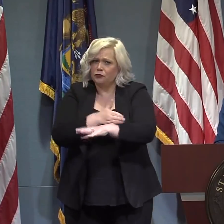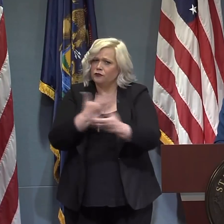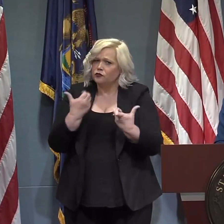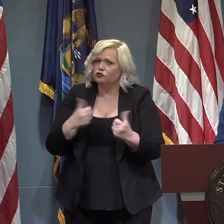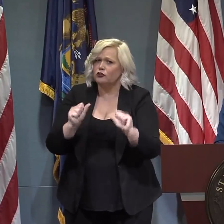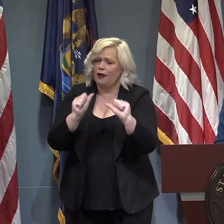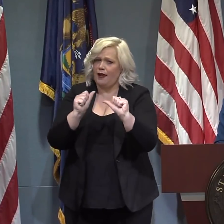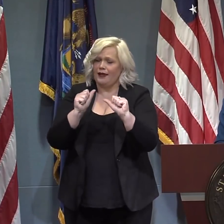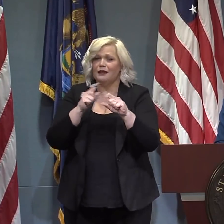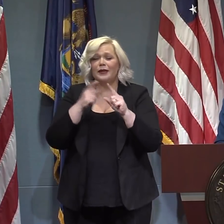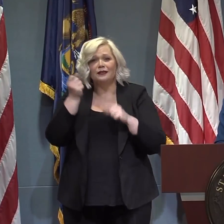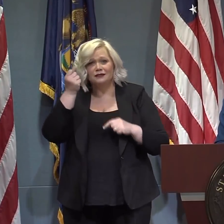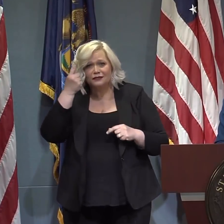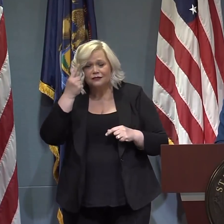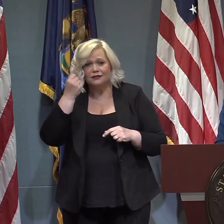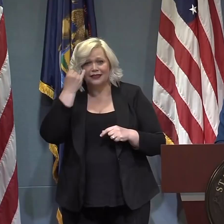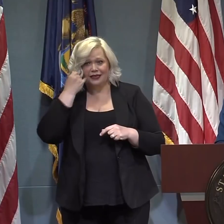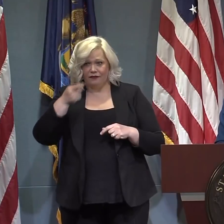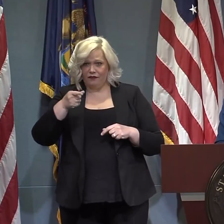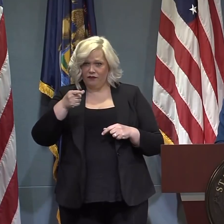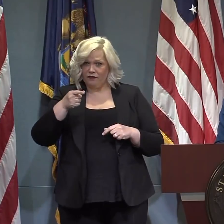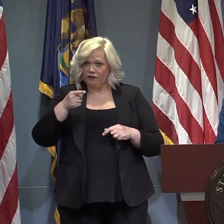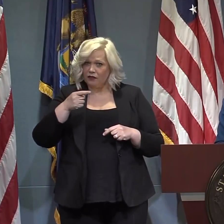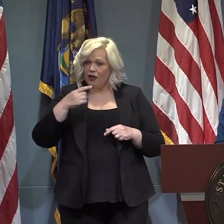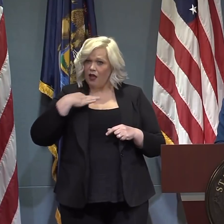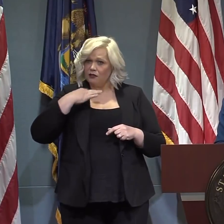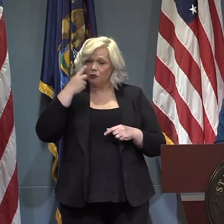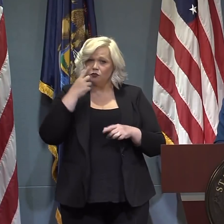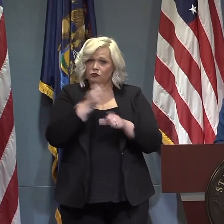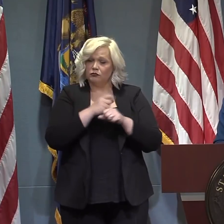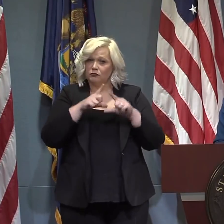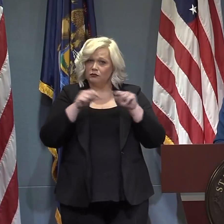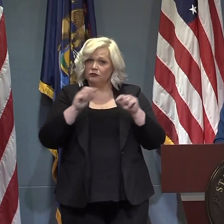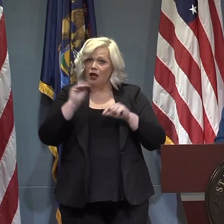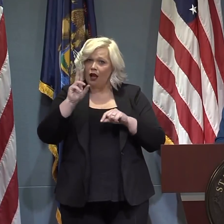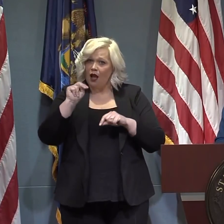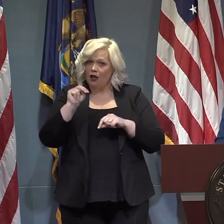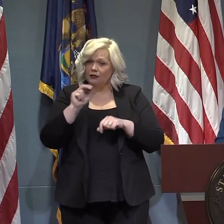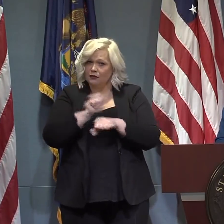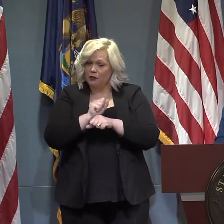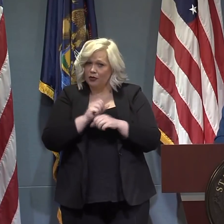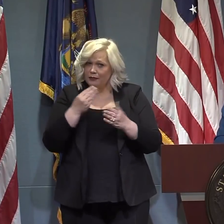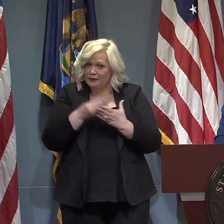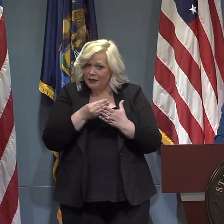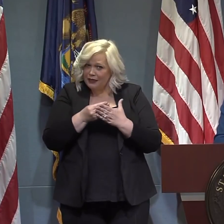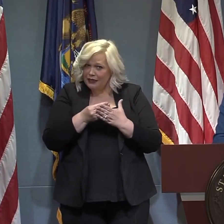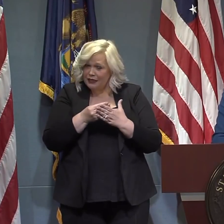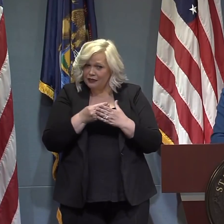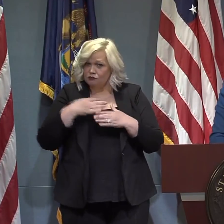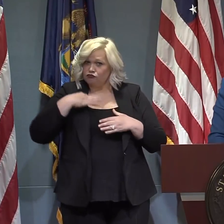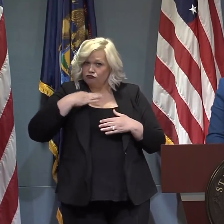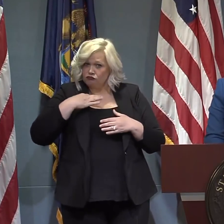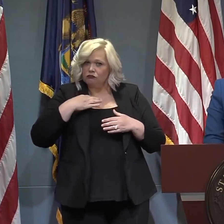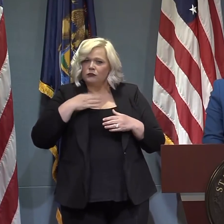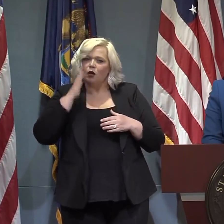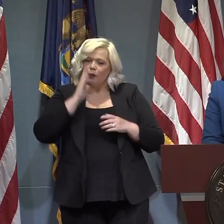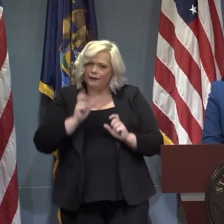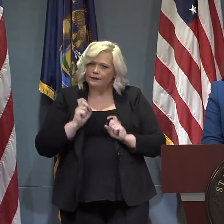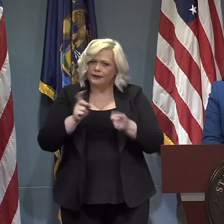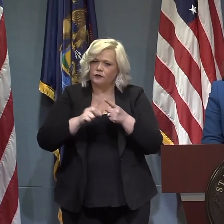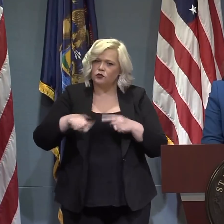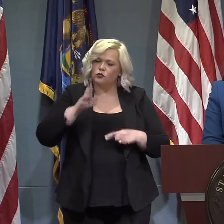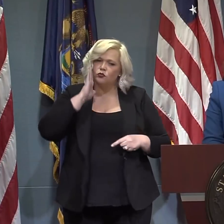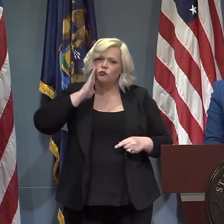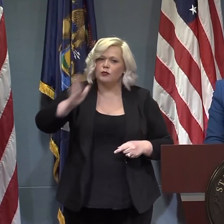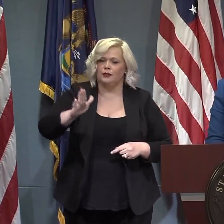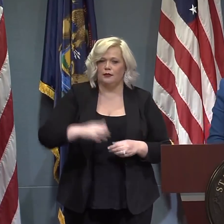everyone to know, if you are eligible, you're going to get your benefits. Now, in terms of the UIA fund, Michigan is positioned